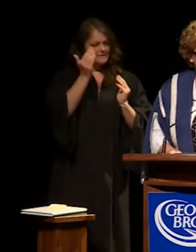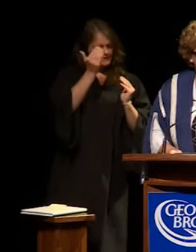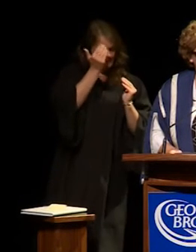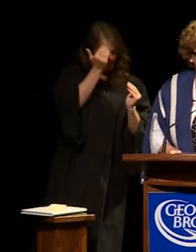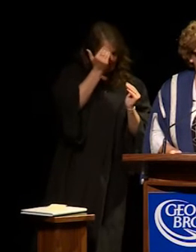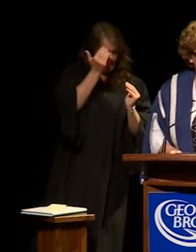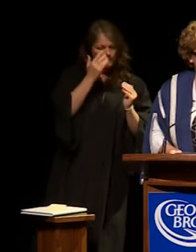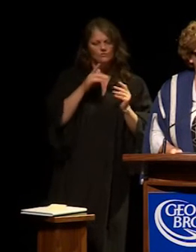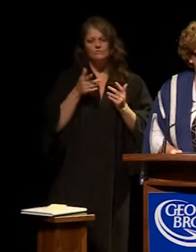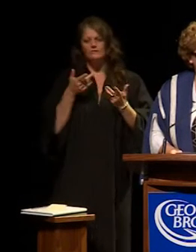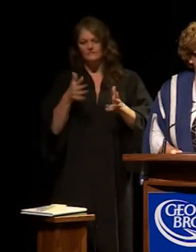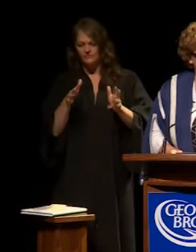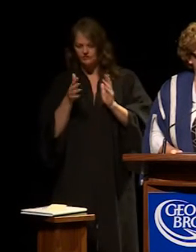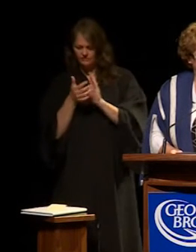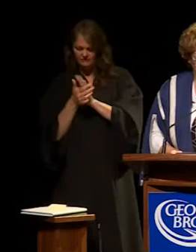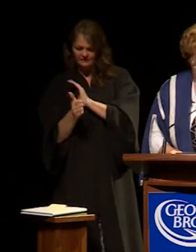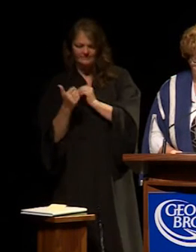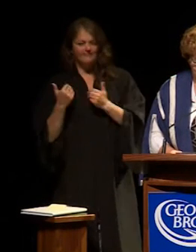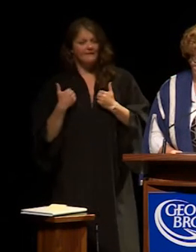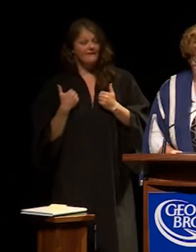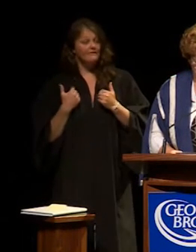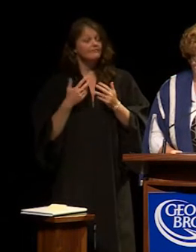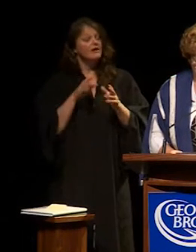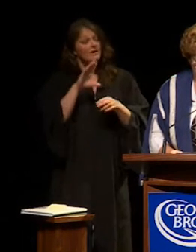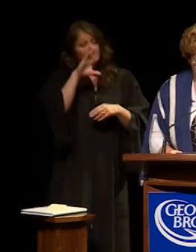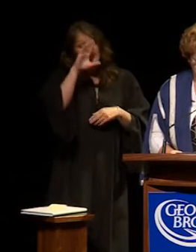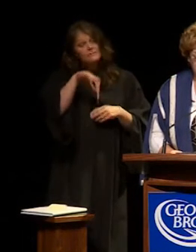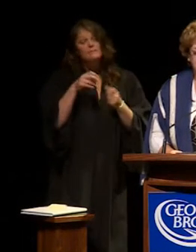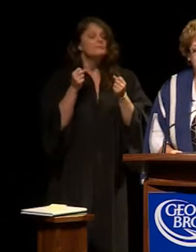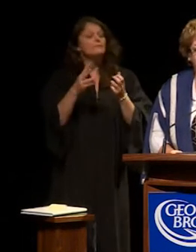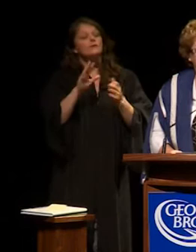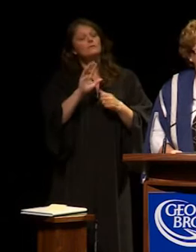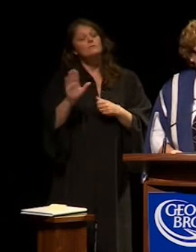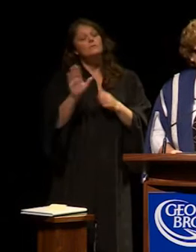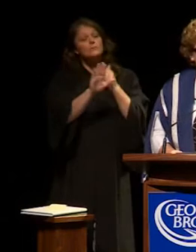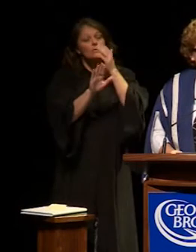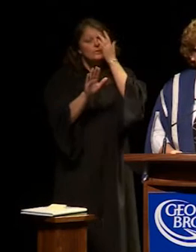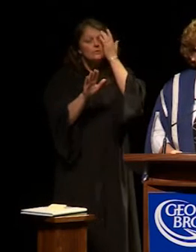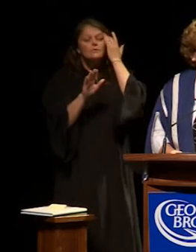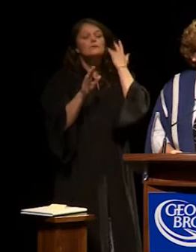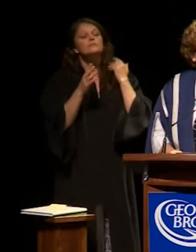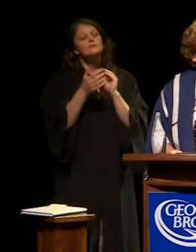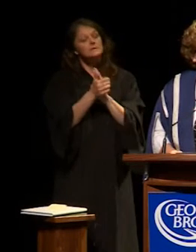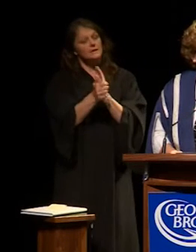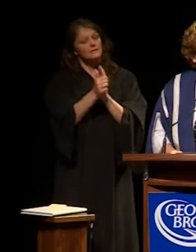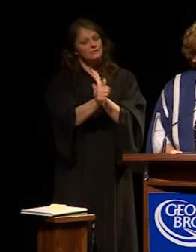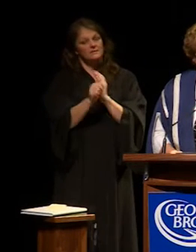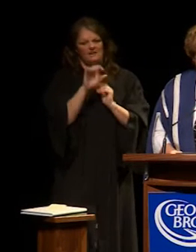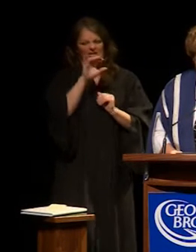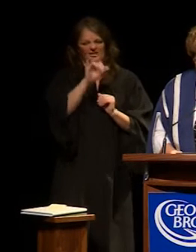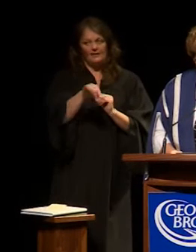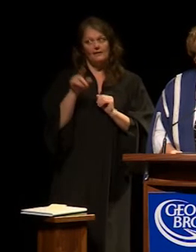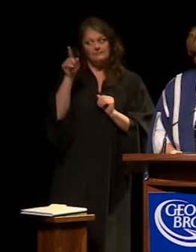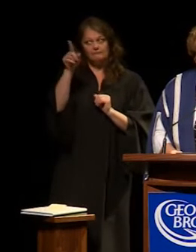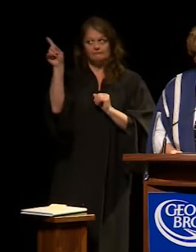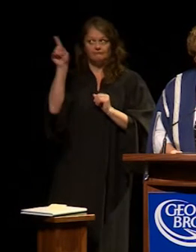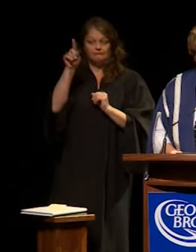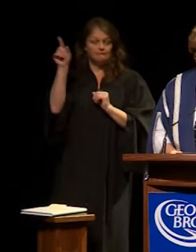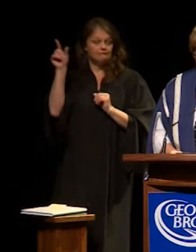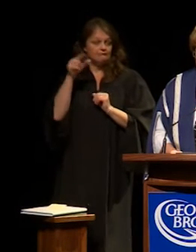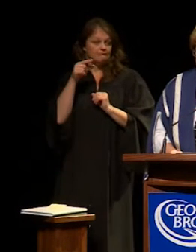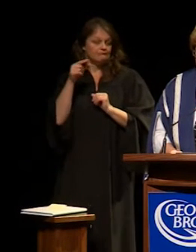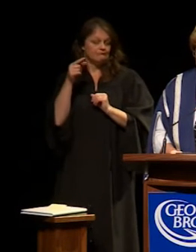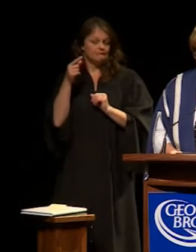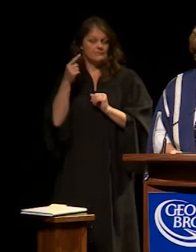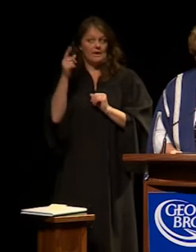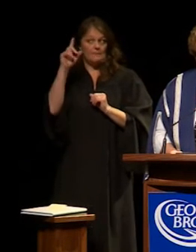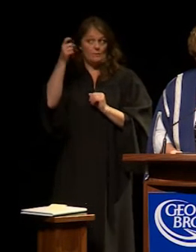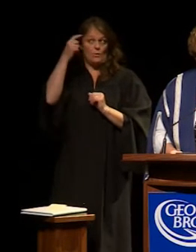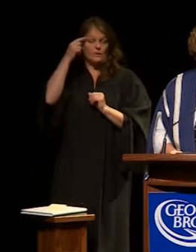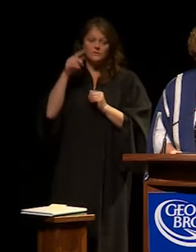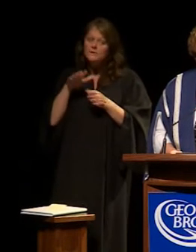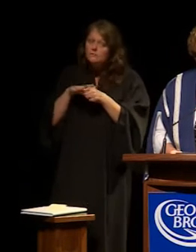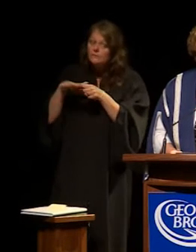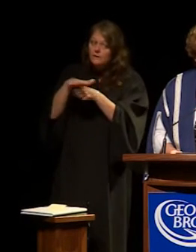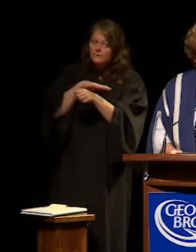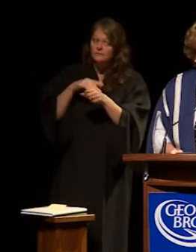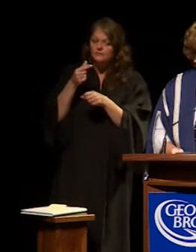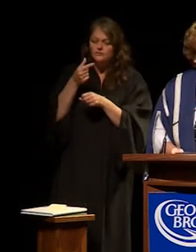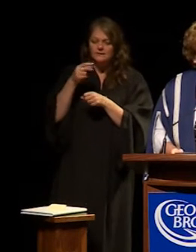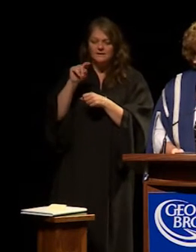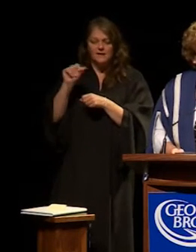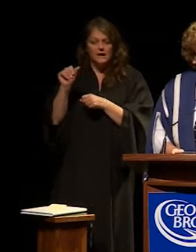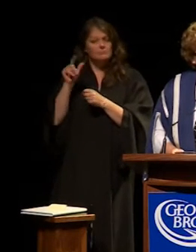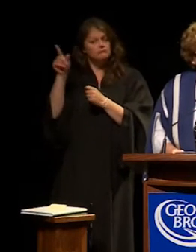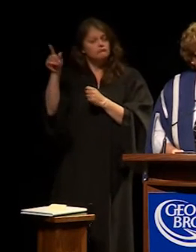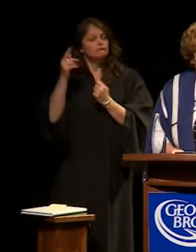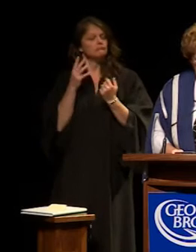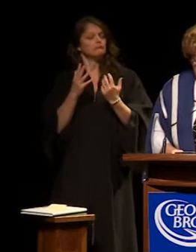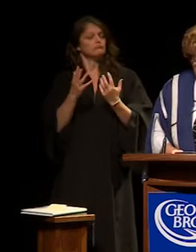In fact, many of the skills that you've learned at George Brown are exactly what GTA employers are looking for in new hires.